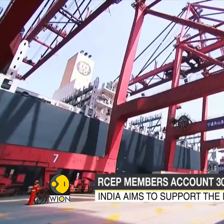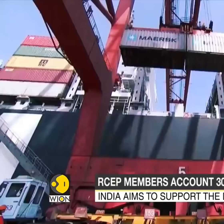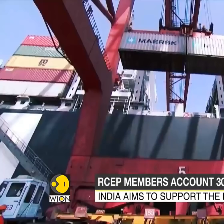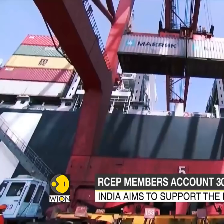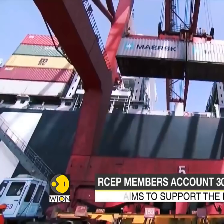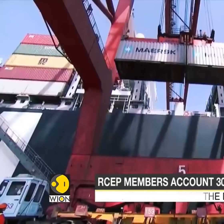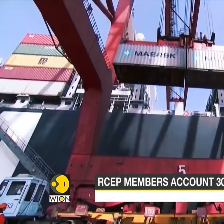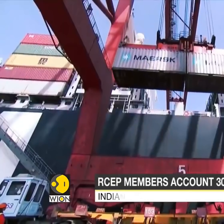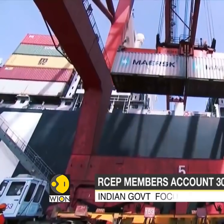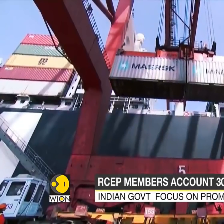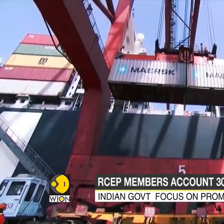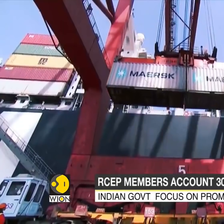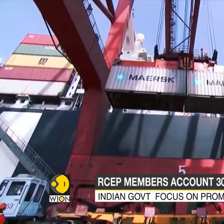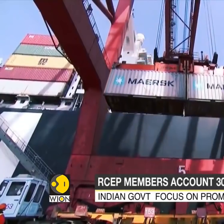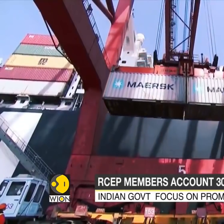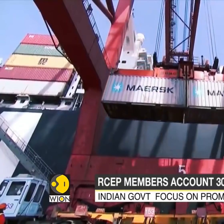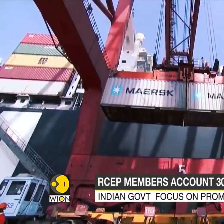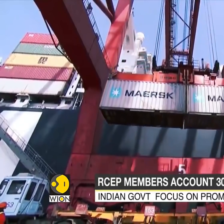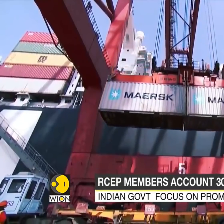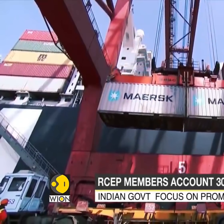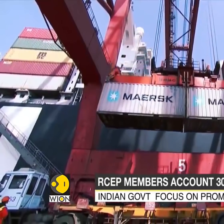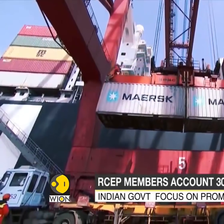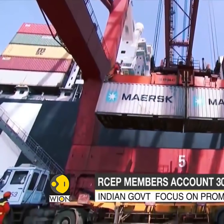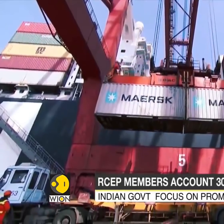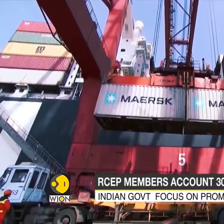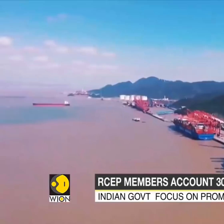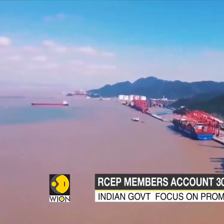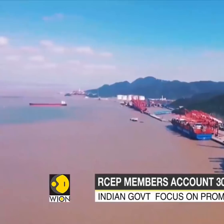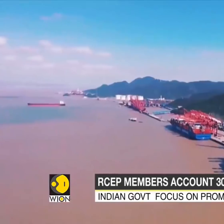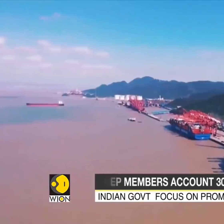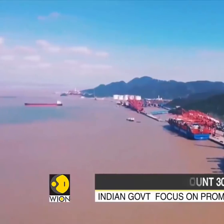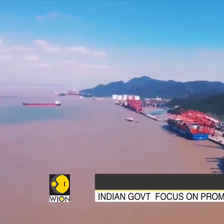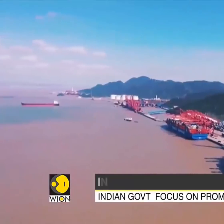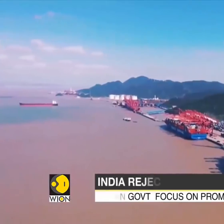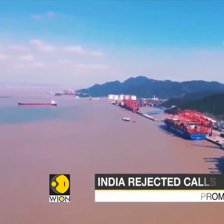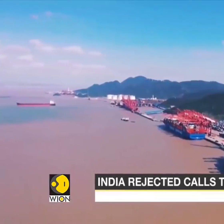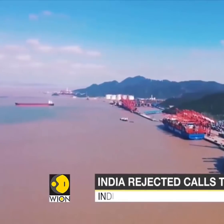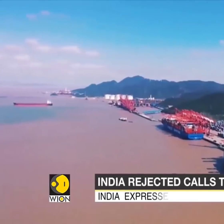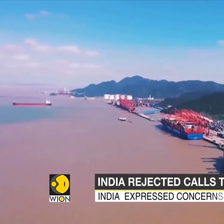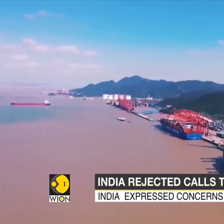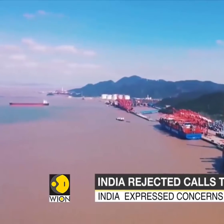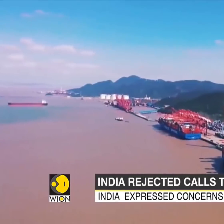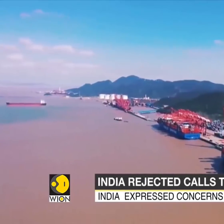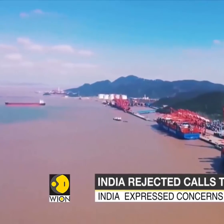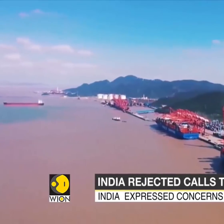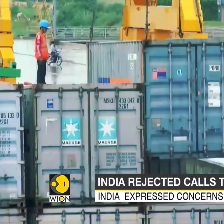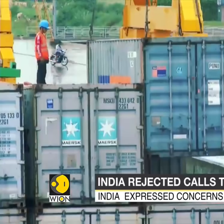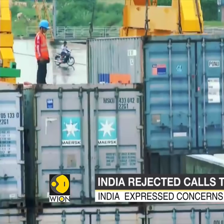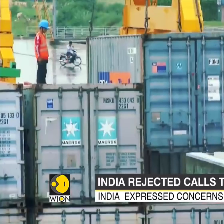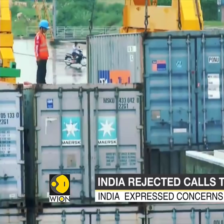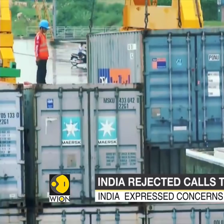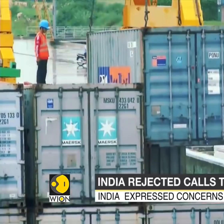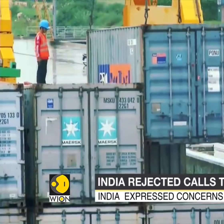According to the members, it aims to create an integrated market with a more fluid industrial supply chain and distribution